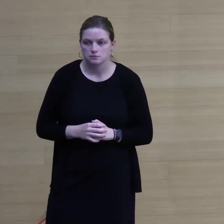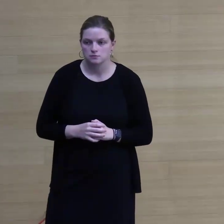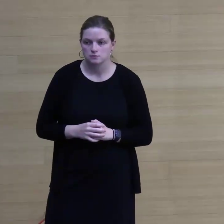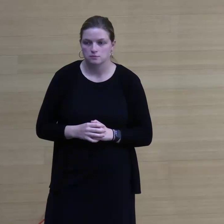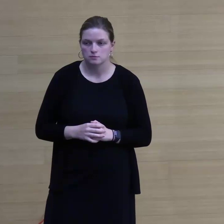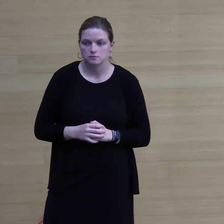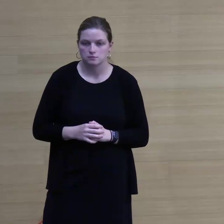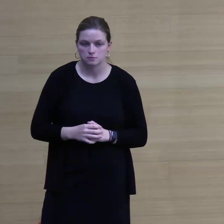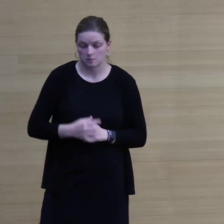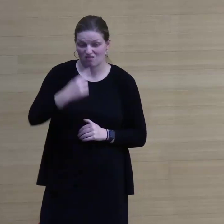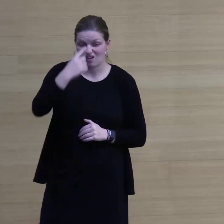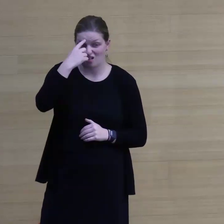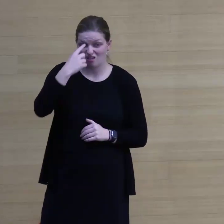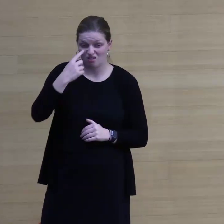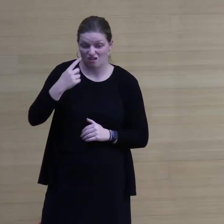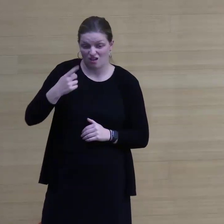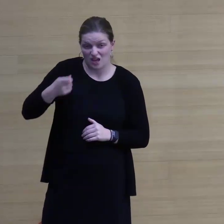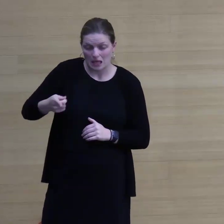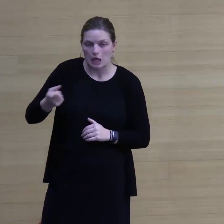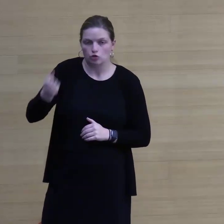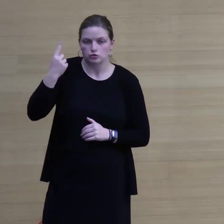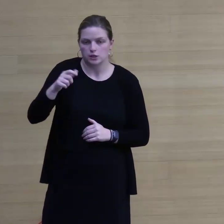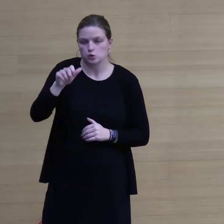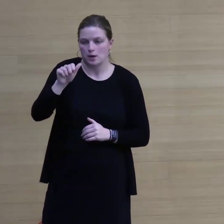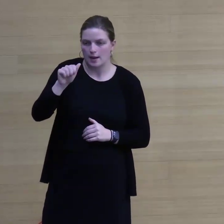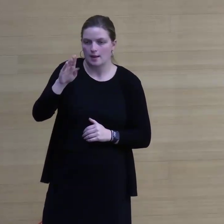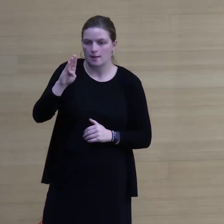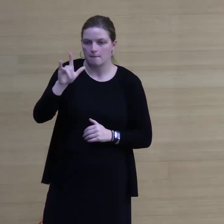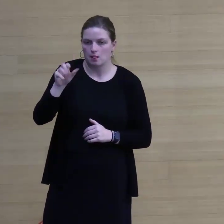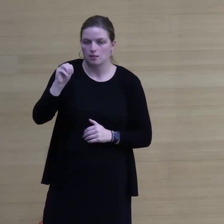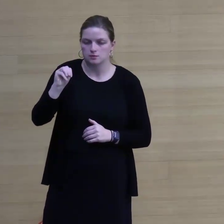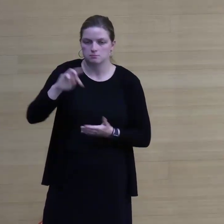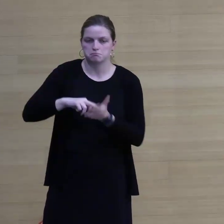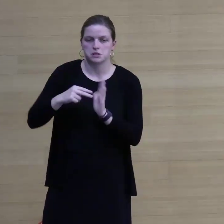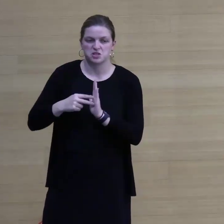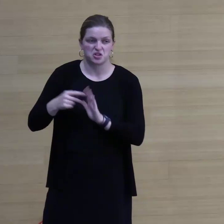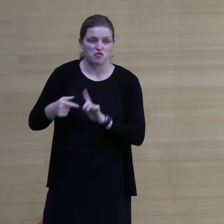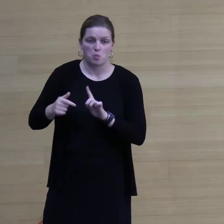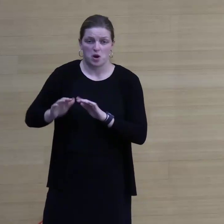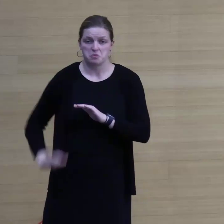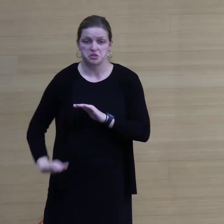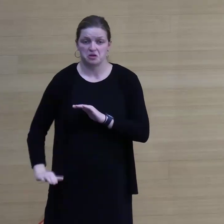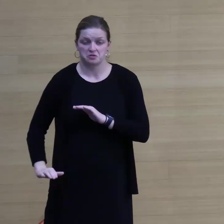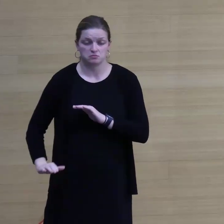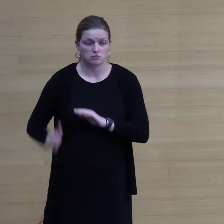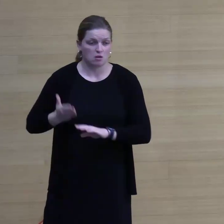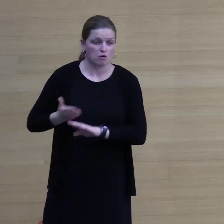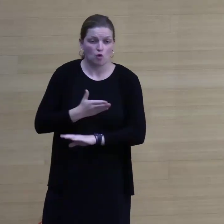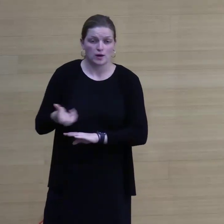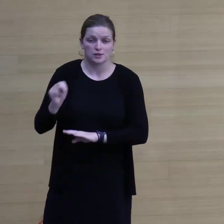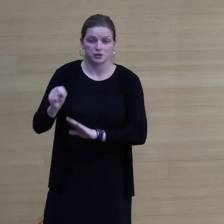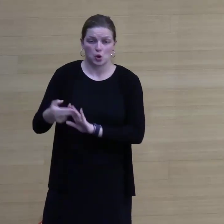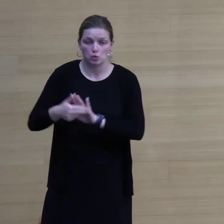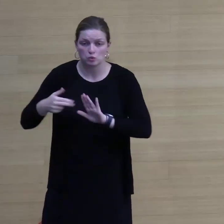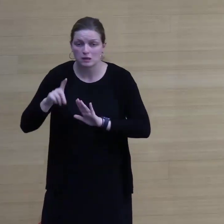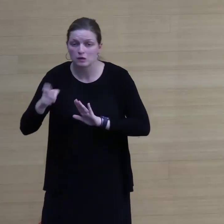I think the fact that he understands ableism from a very young age, before his own